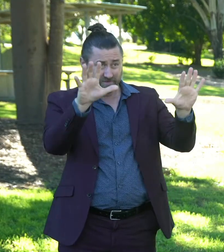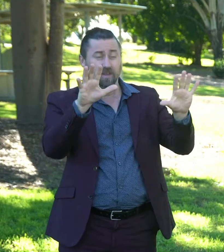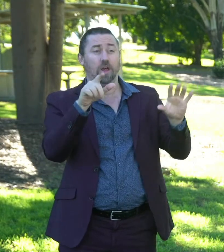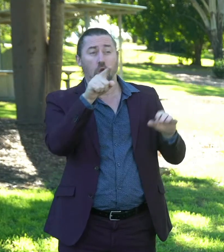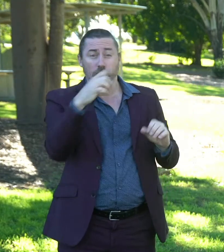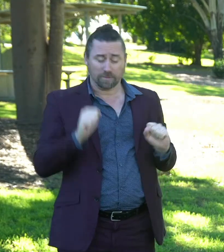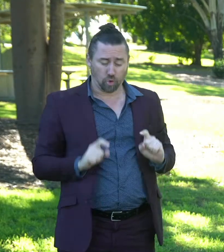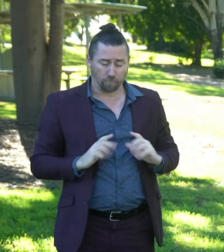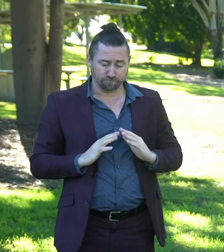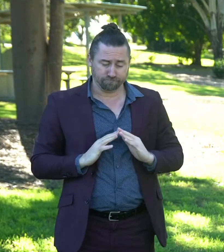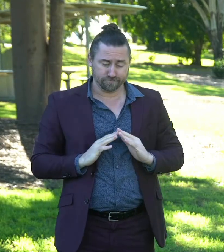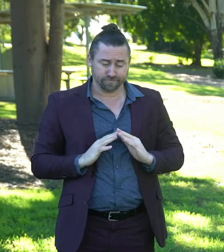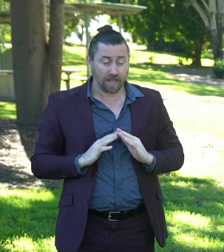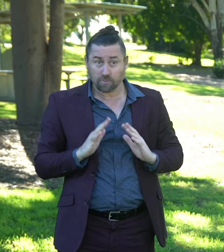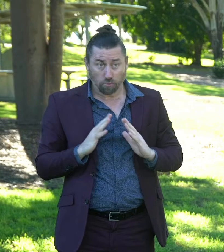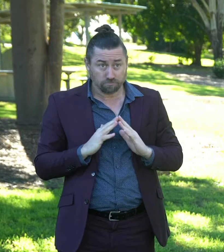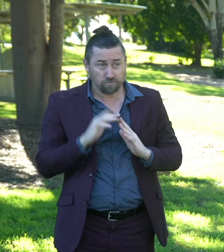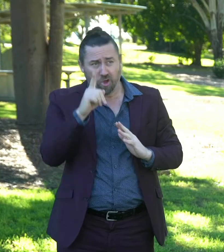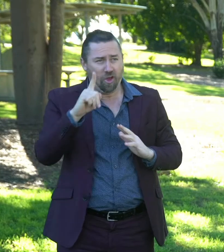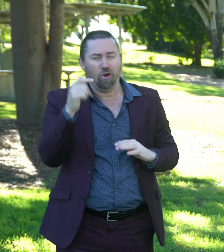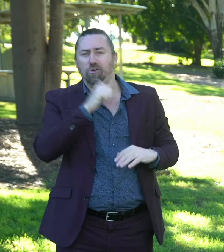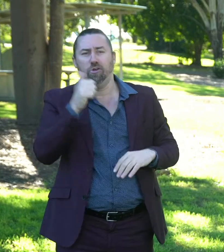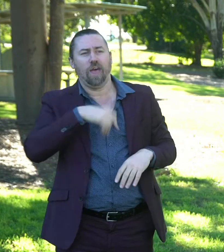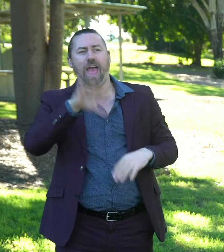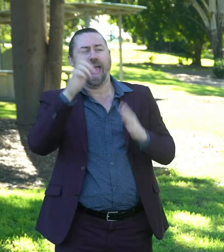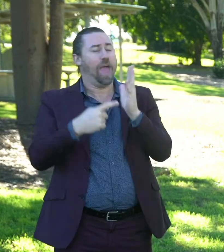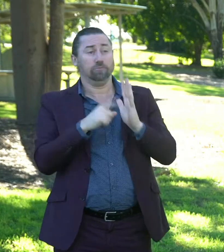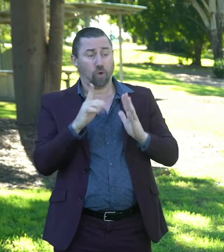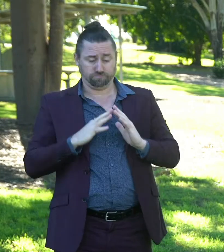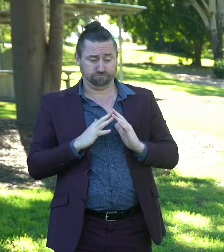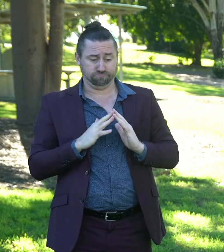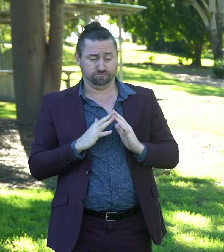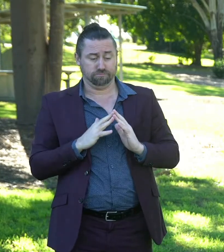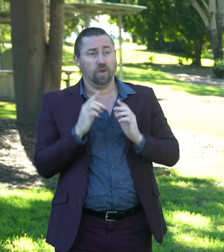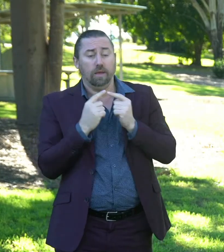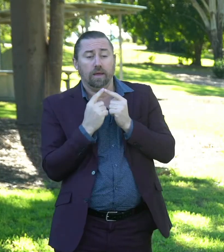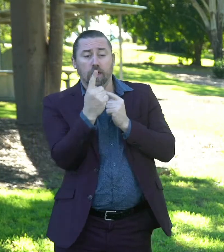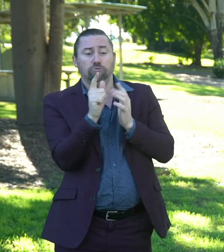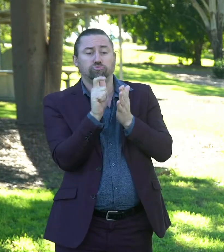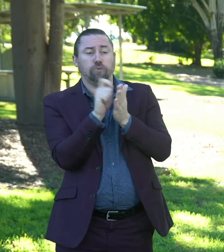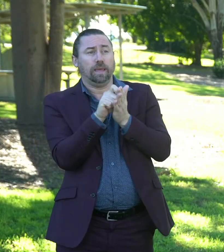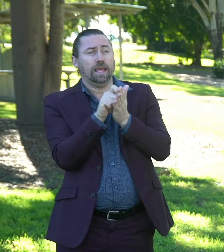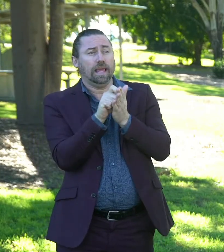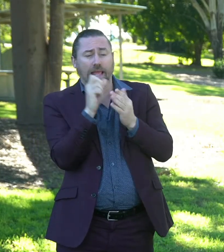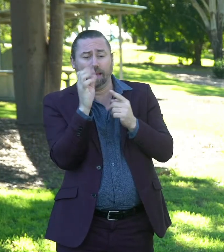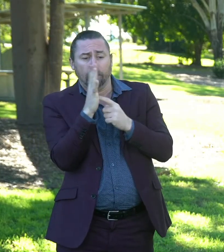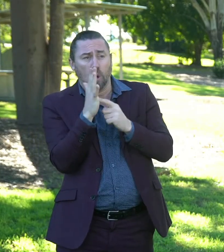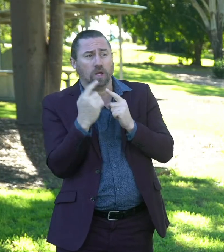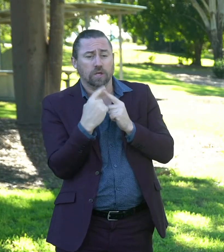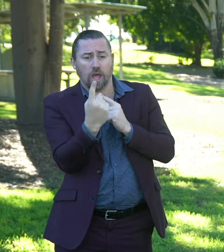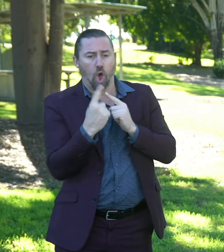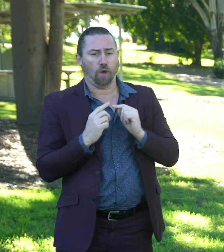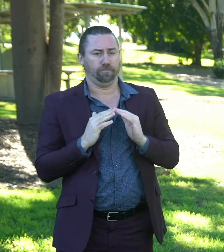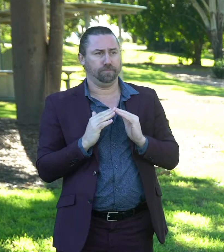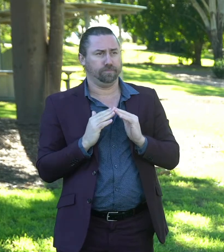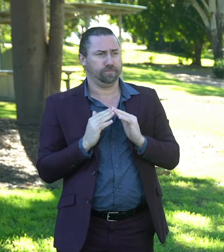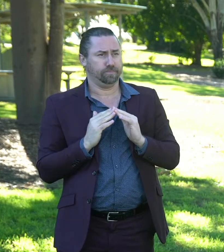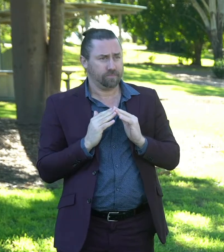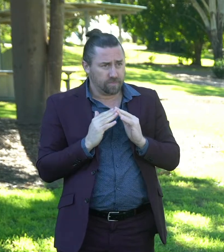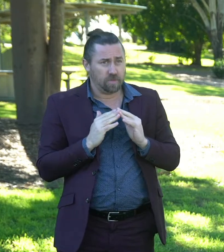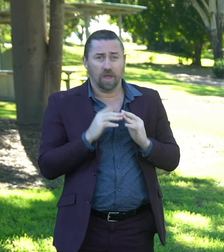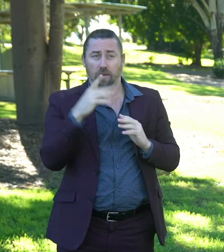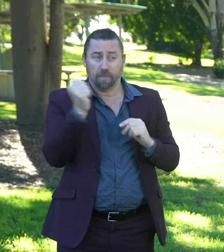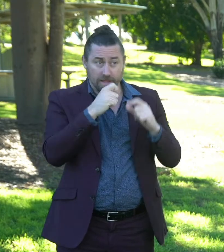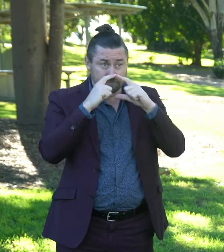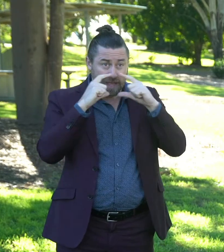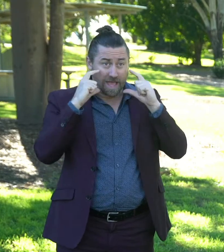home unless they need to buy any essential goods, food, etc. Of course, they can leave for that, but they must